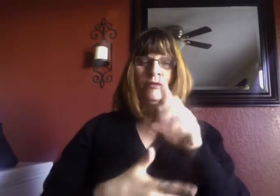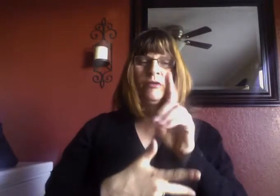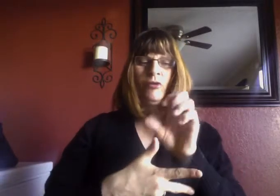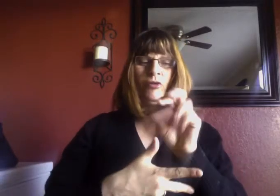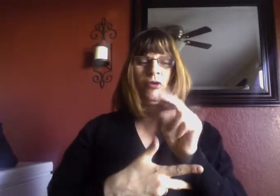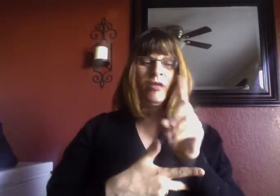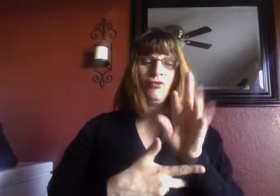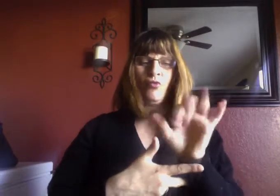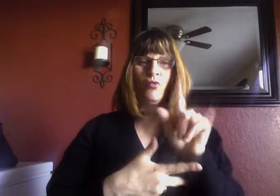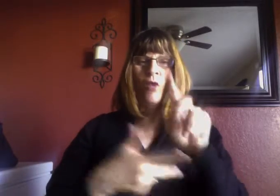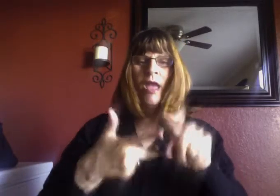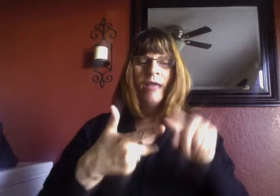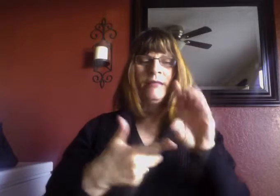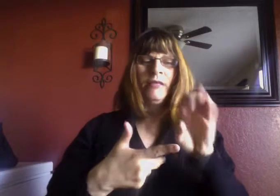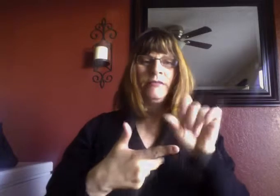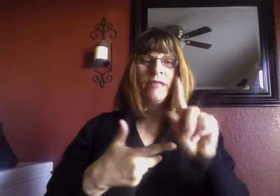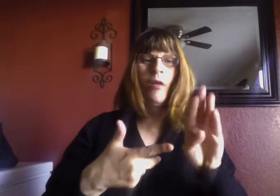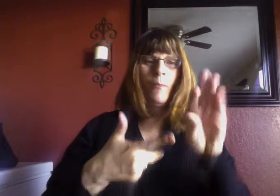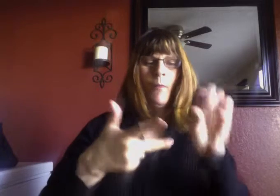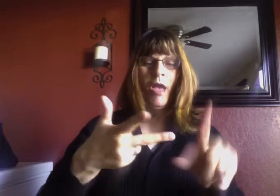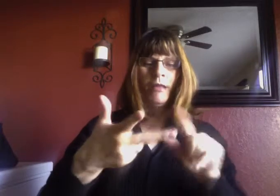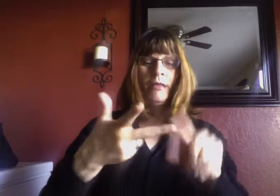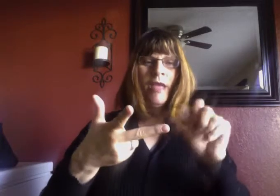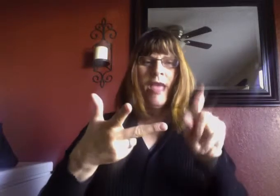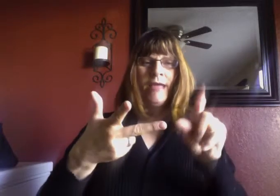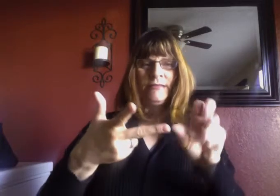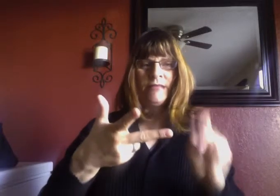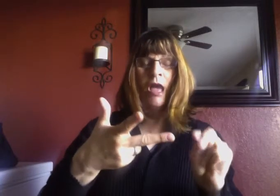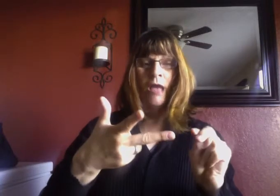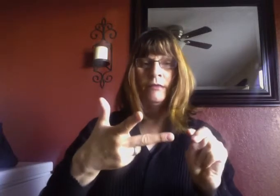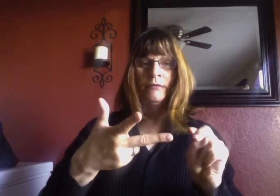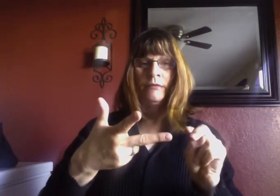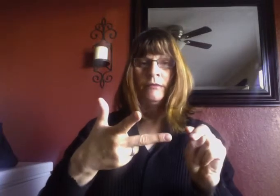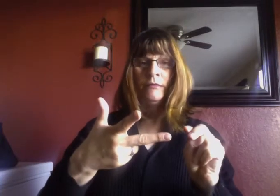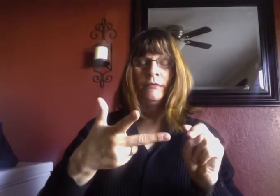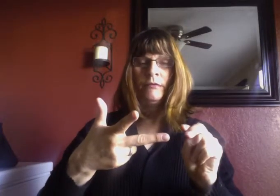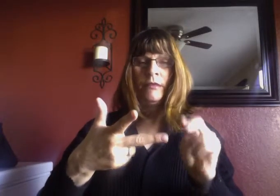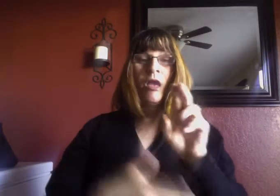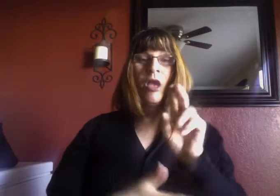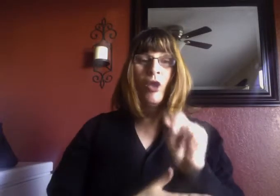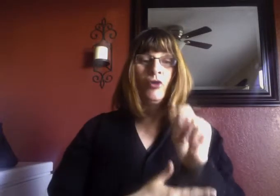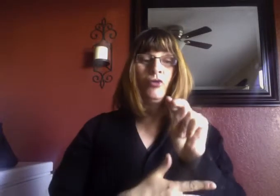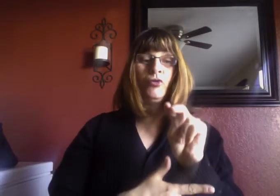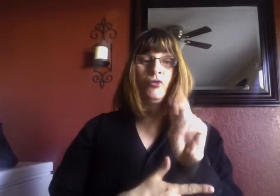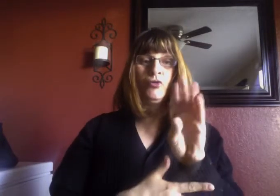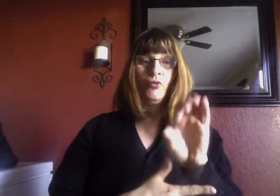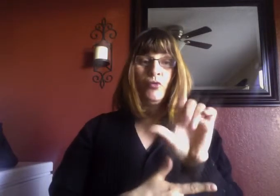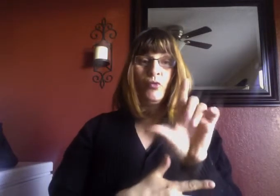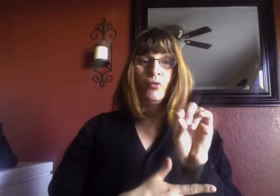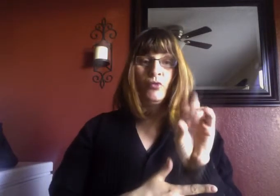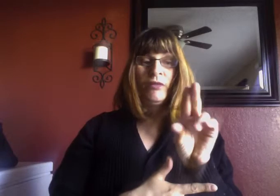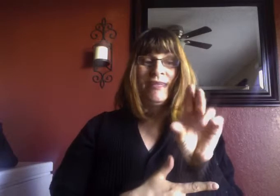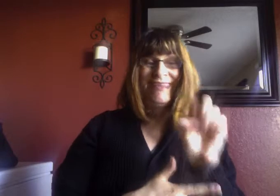only place you'll ever find the nucleus is dead center in the middle of the cell body. There's a